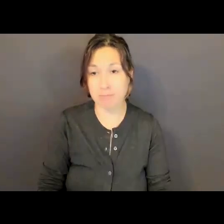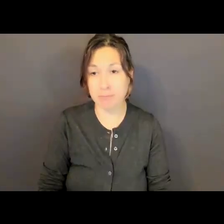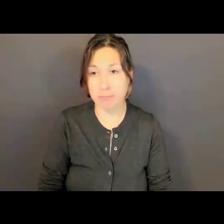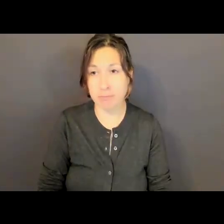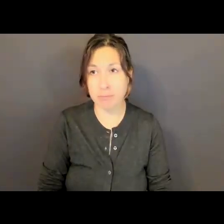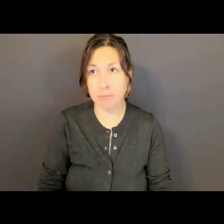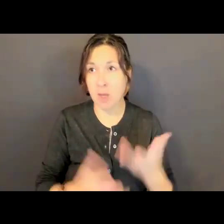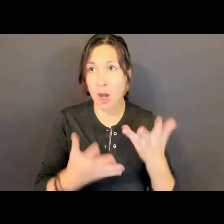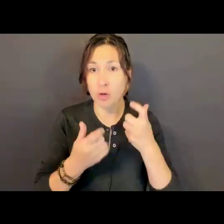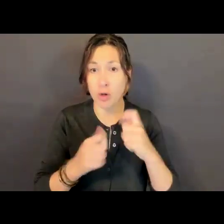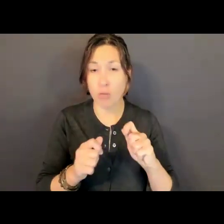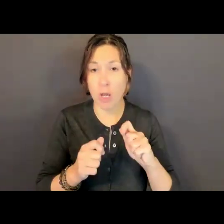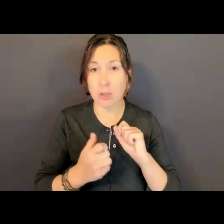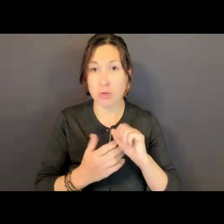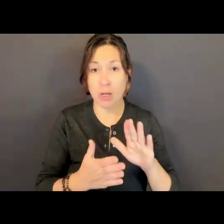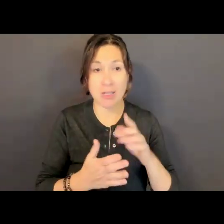strategy and it didn't work.